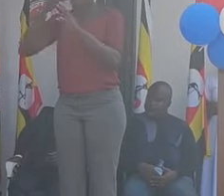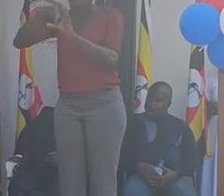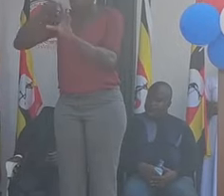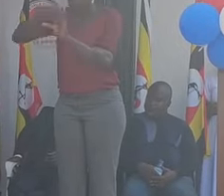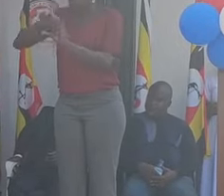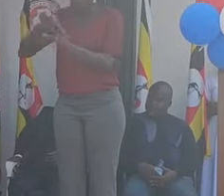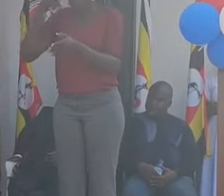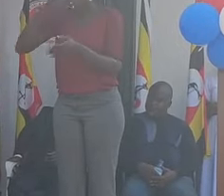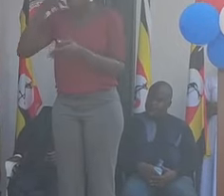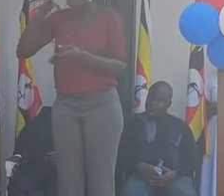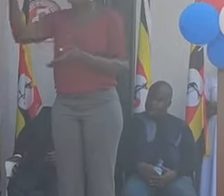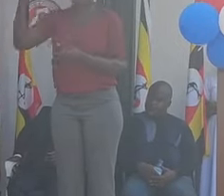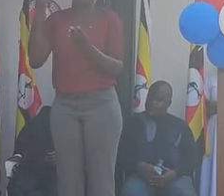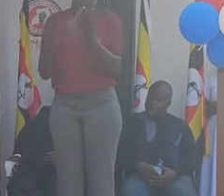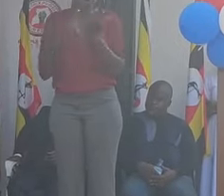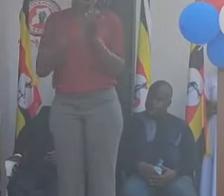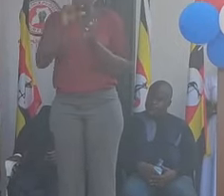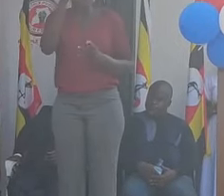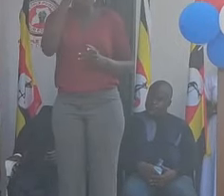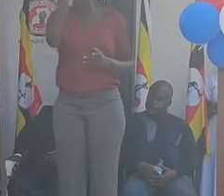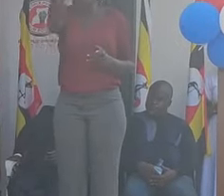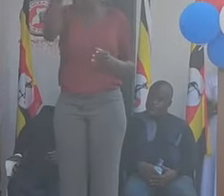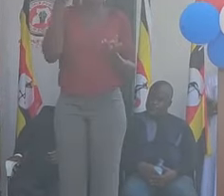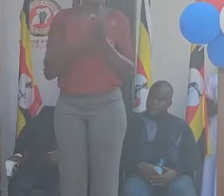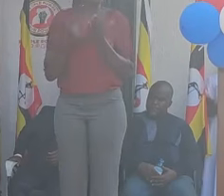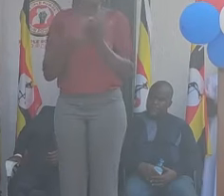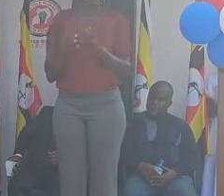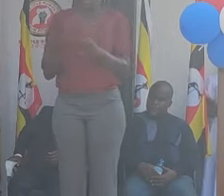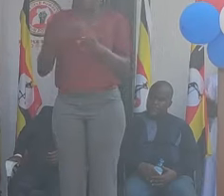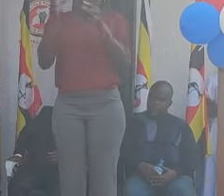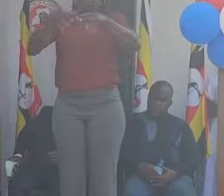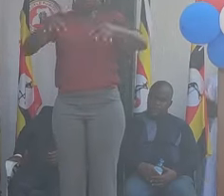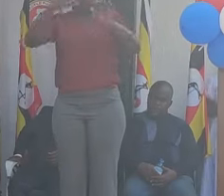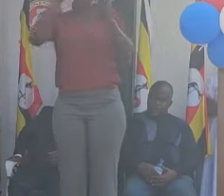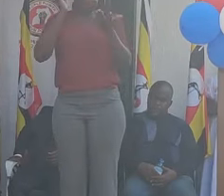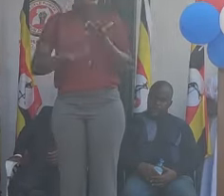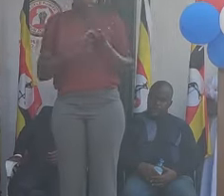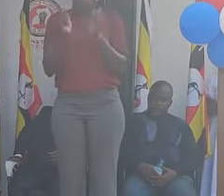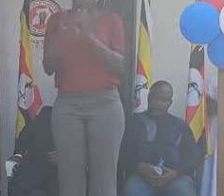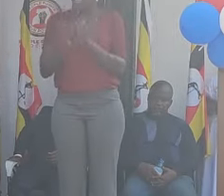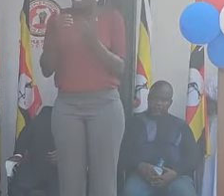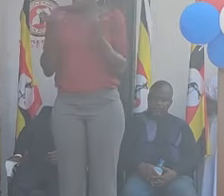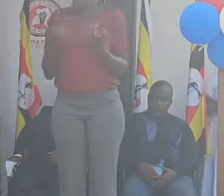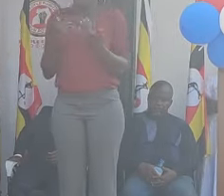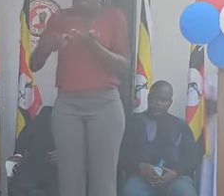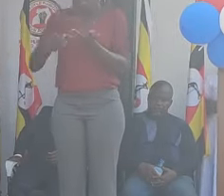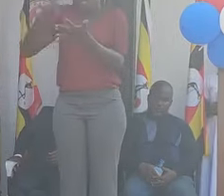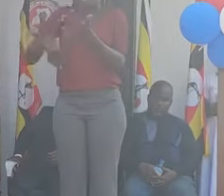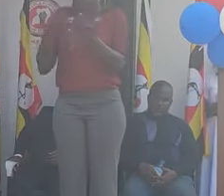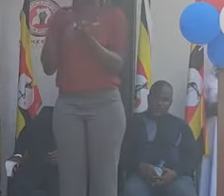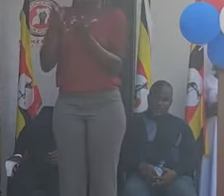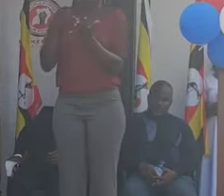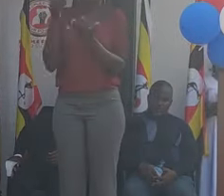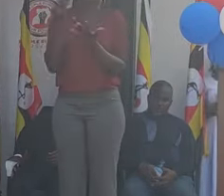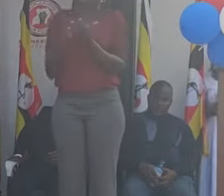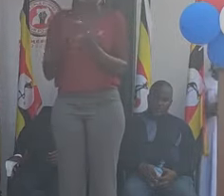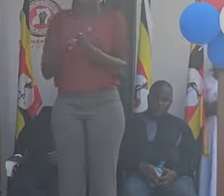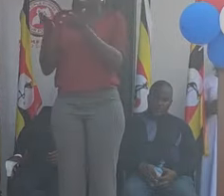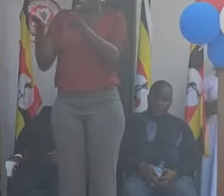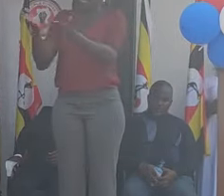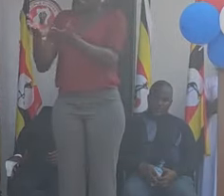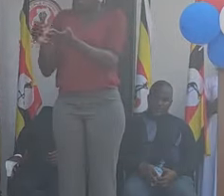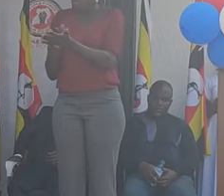Uganda? With the gold that we have in Uganda? But most importantly, with the current taxpayers' money that we have in Uganda. So